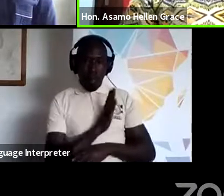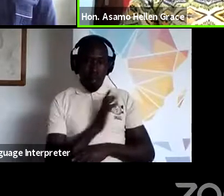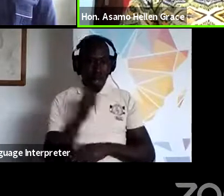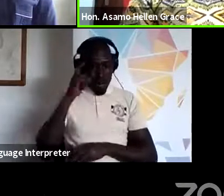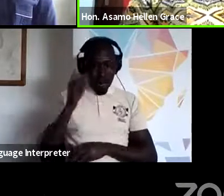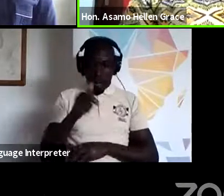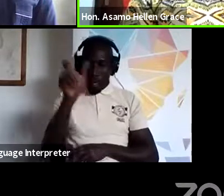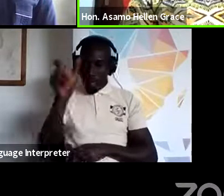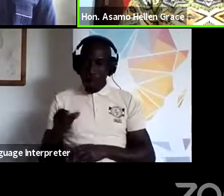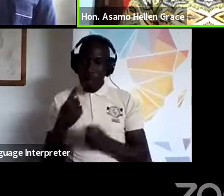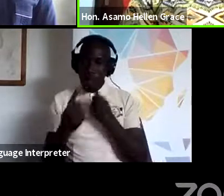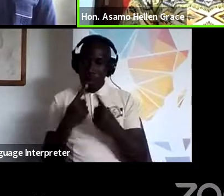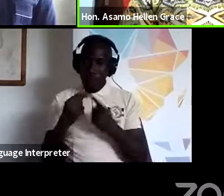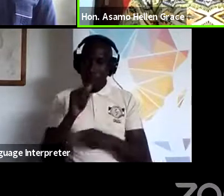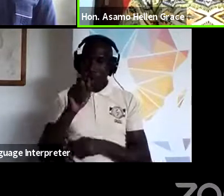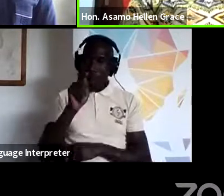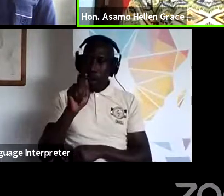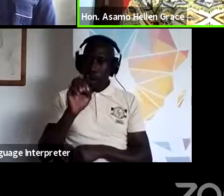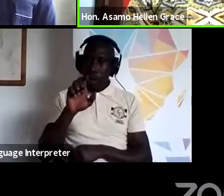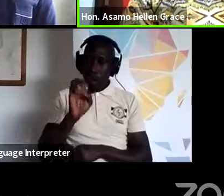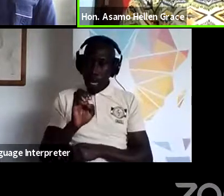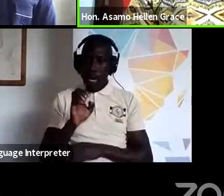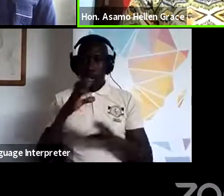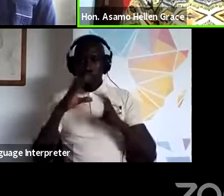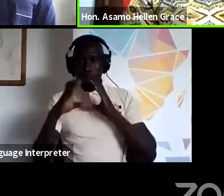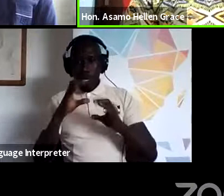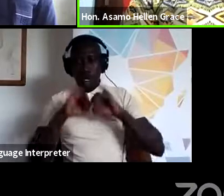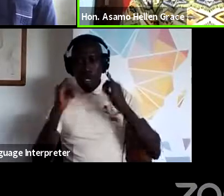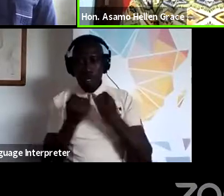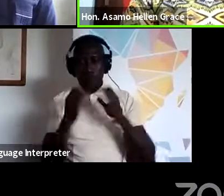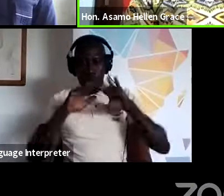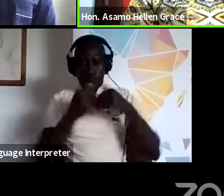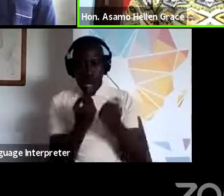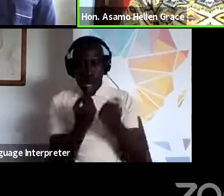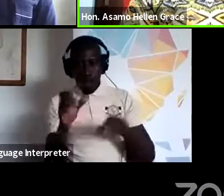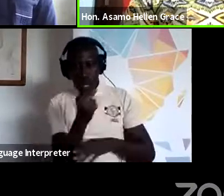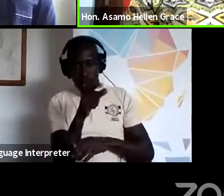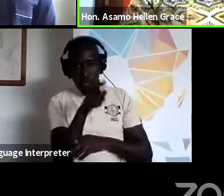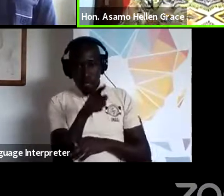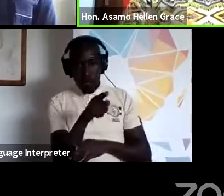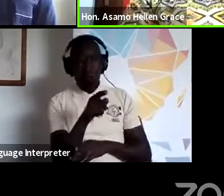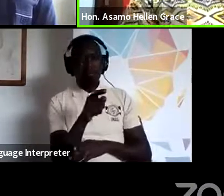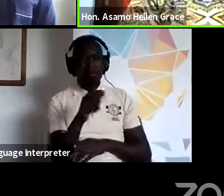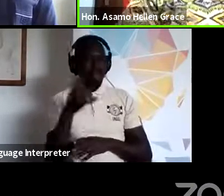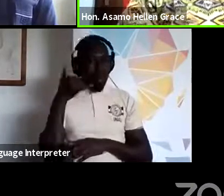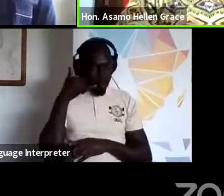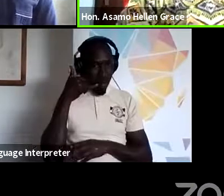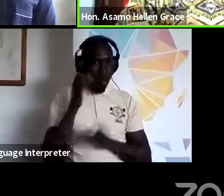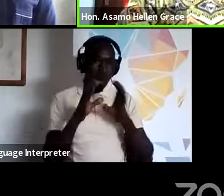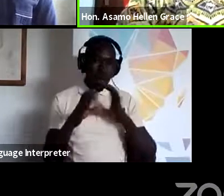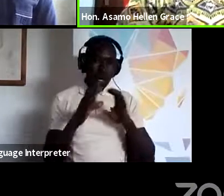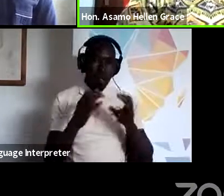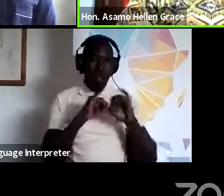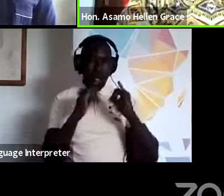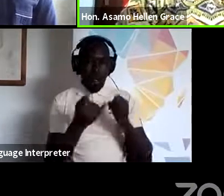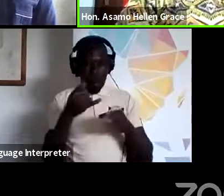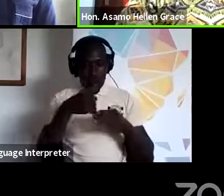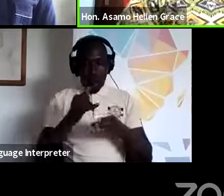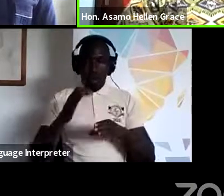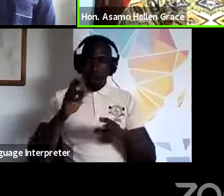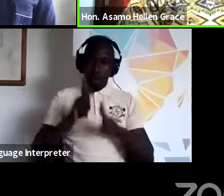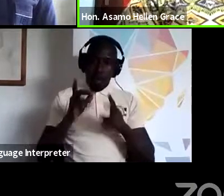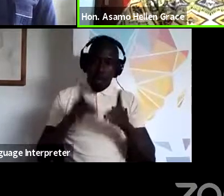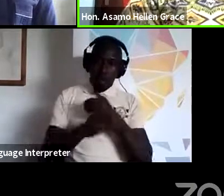about telecommunications institutions. How do we get the telecommunication institutions to include us as people with disabilities into